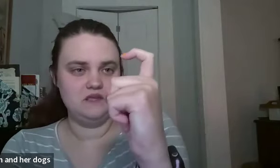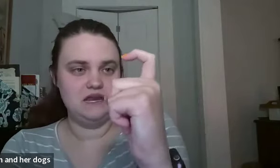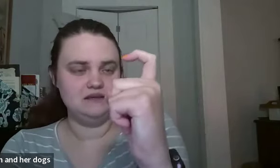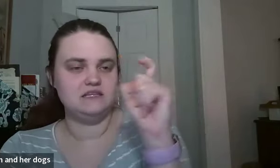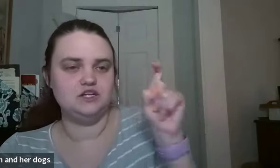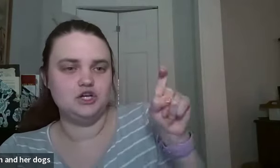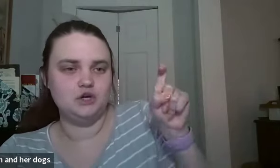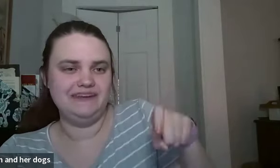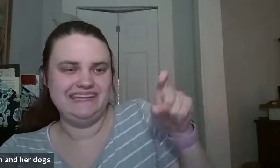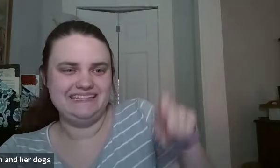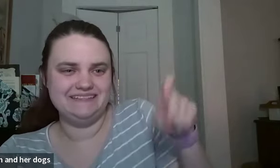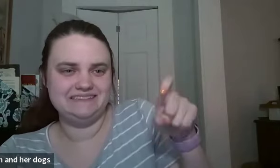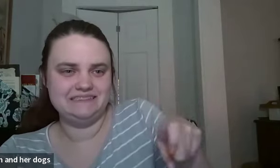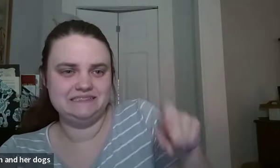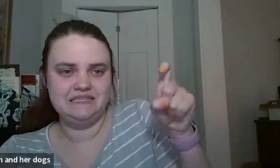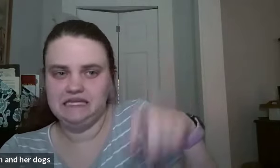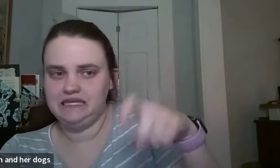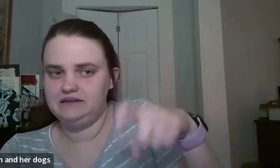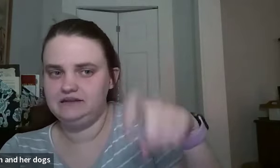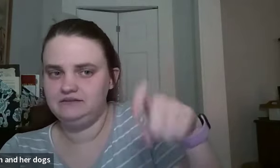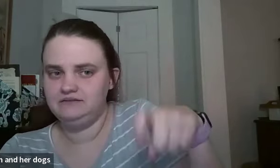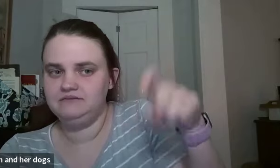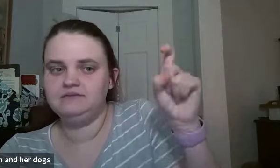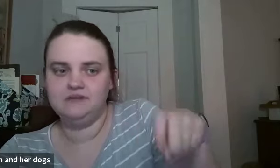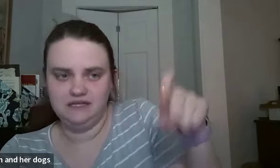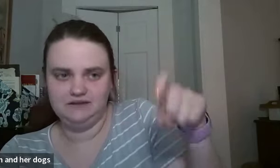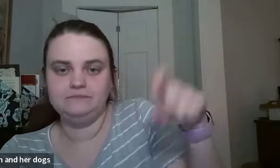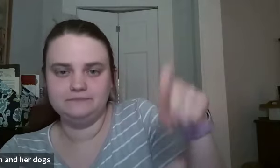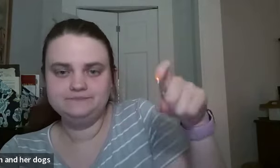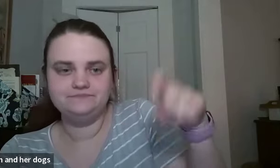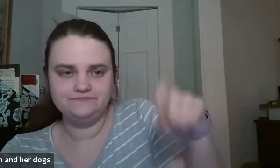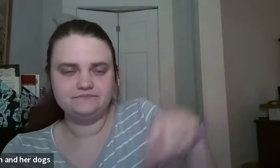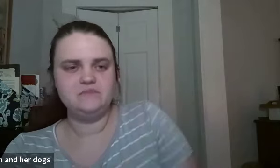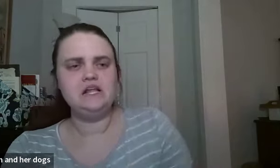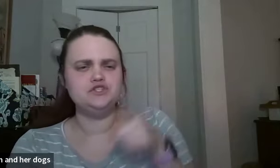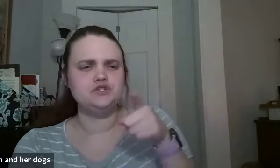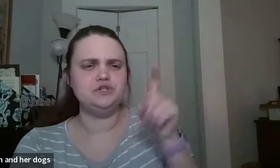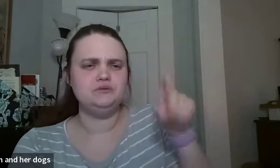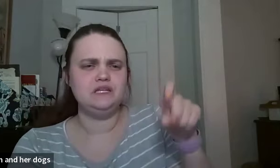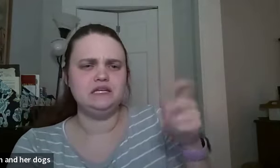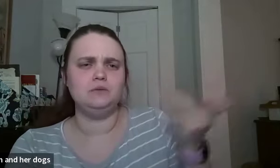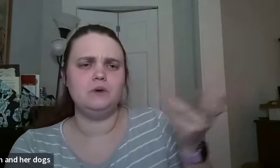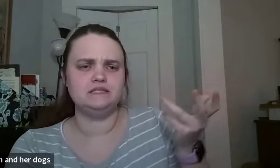an X, and you're gonna go need. Need. Need. So you need what?